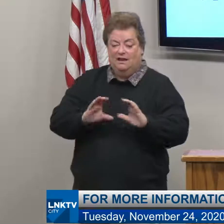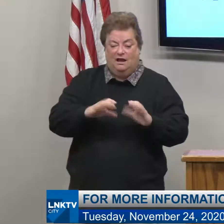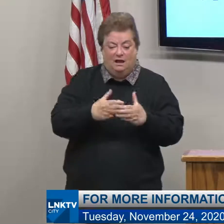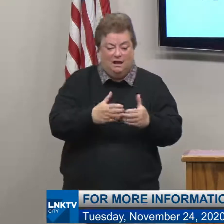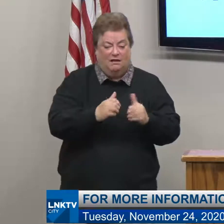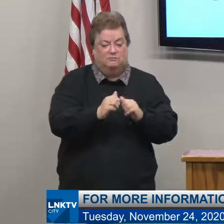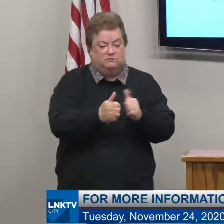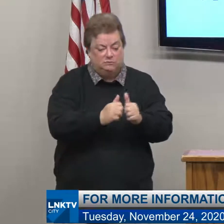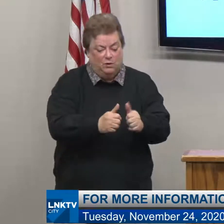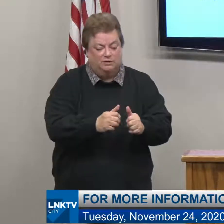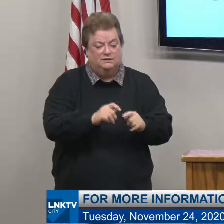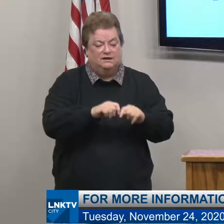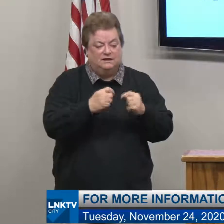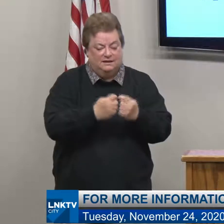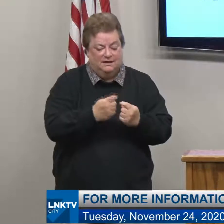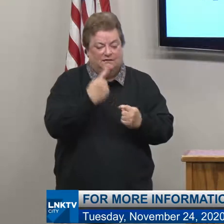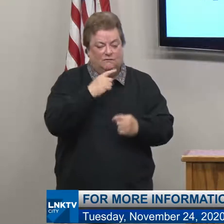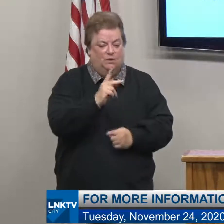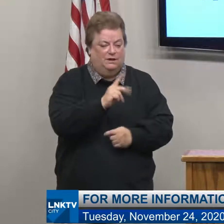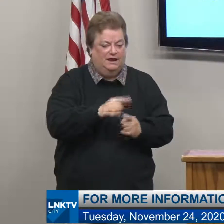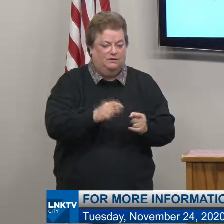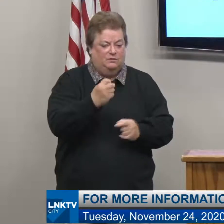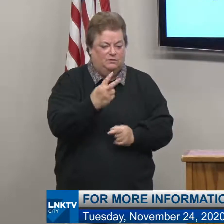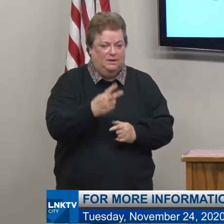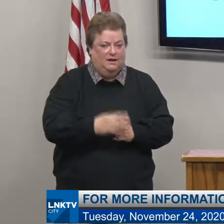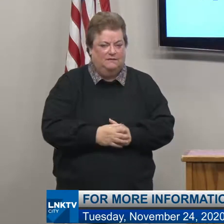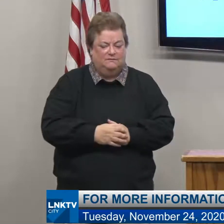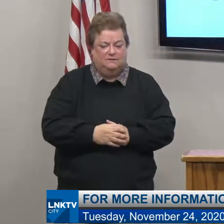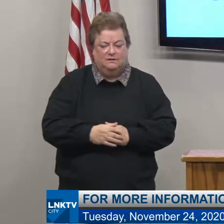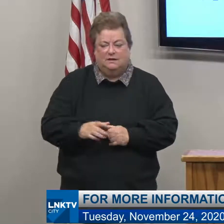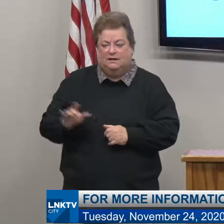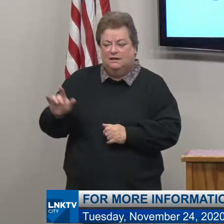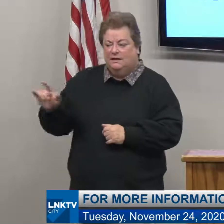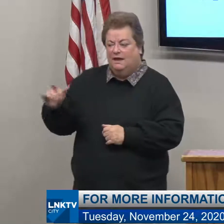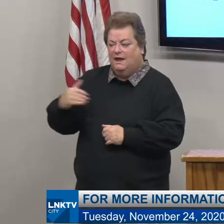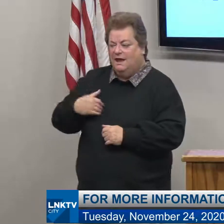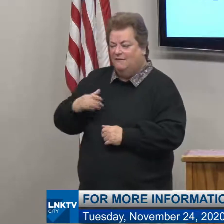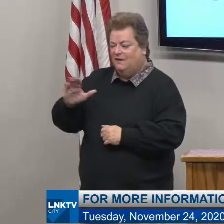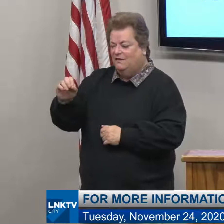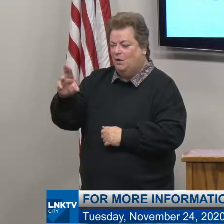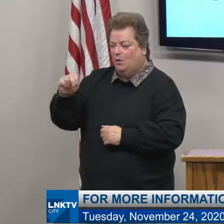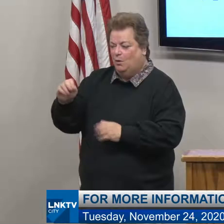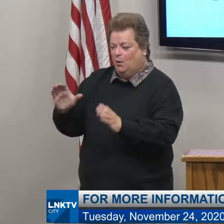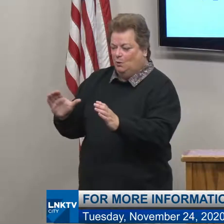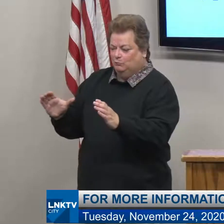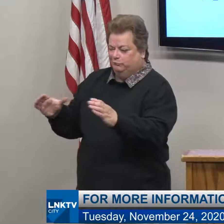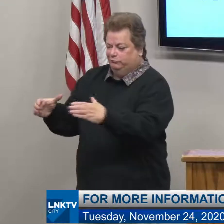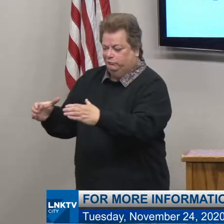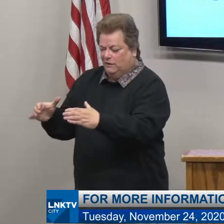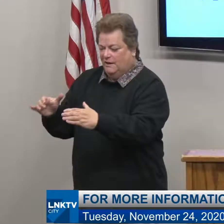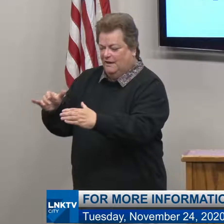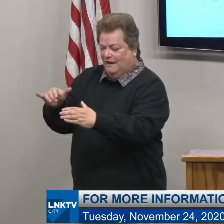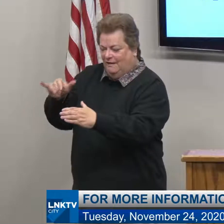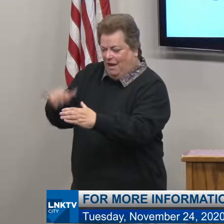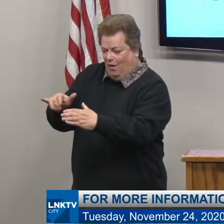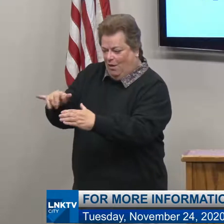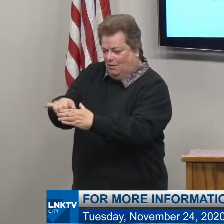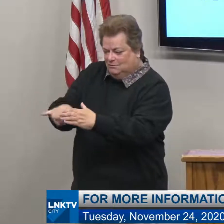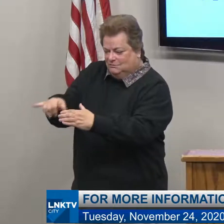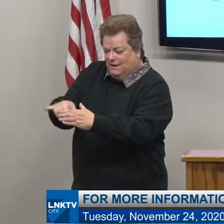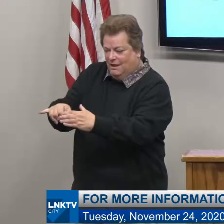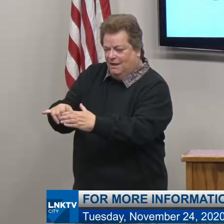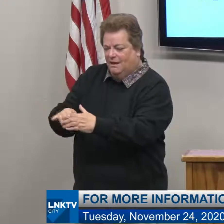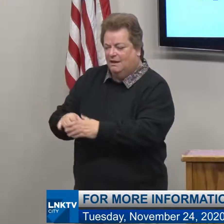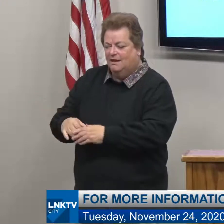team sports in K through 12. They all have their own bubble that they stay in. I'm not saying that there isn't